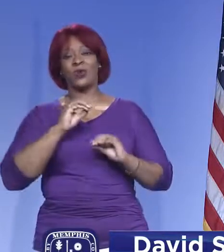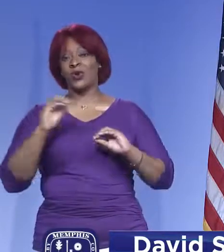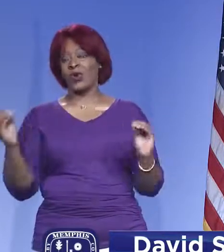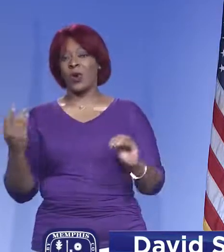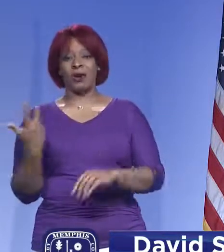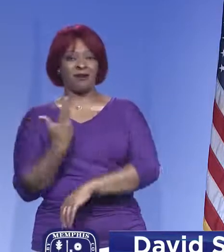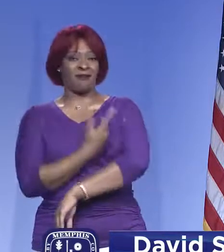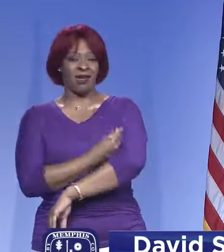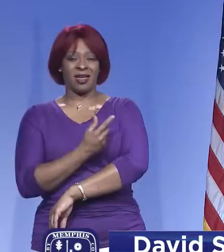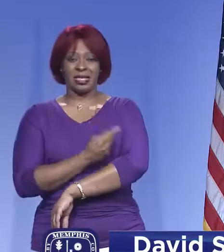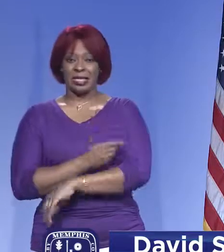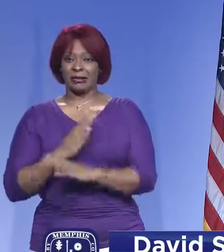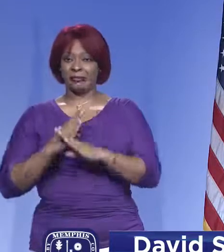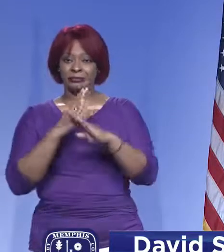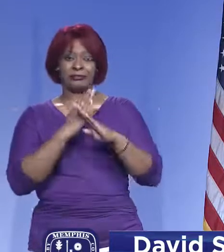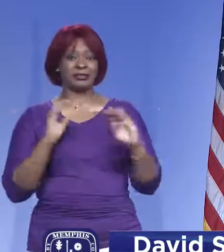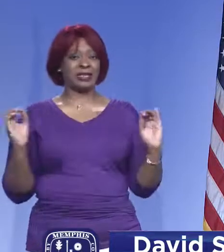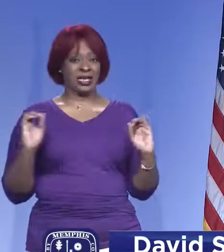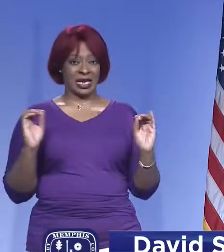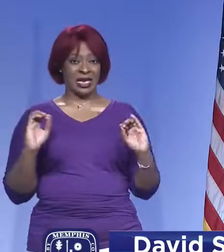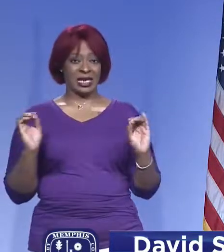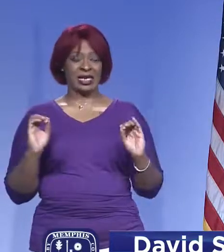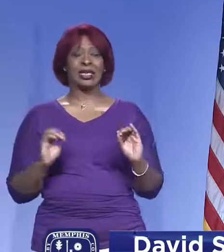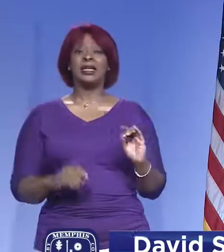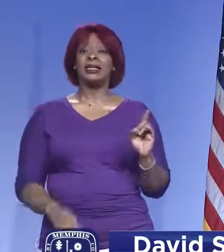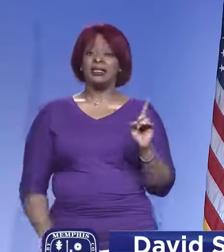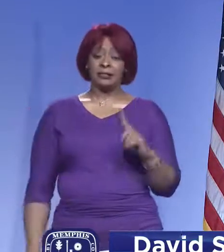on board. About